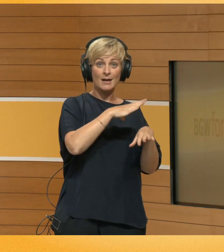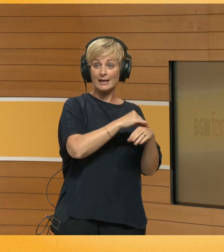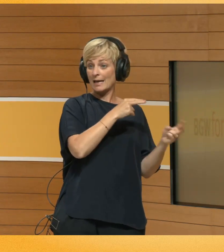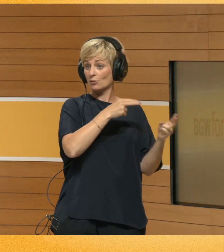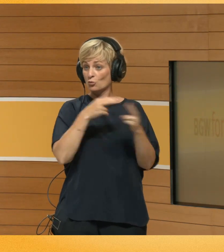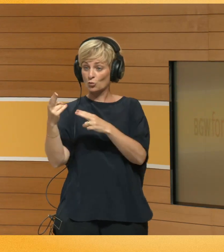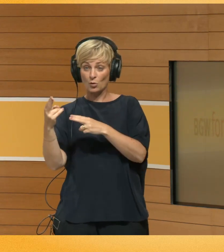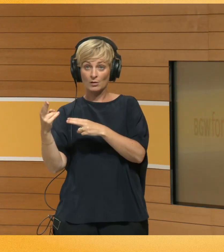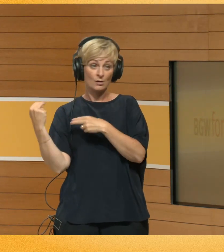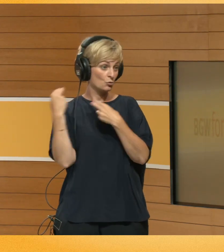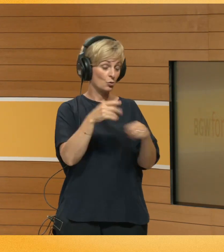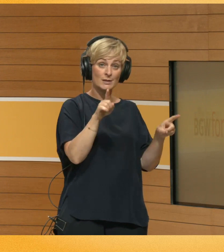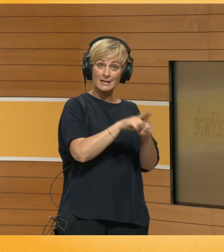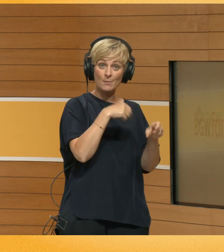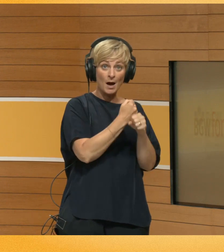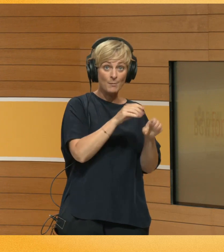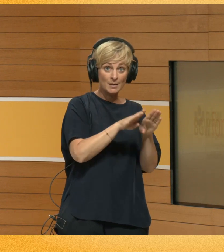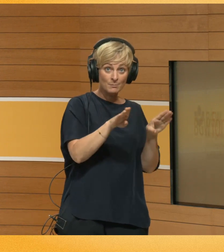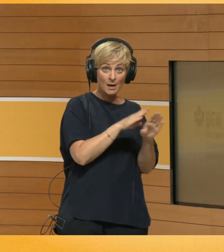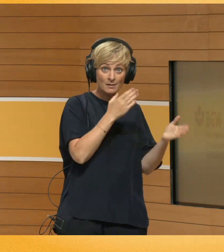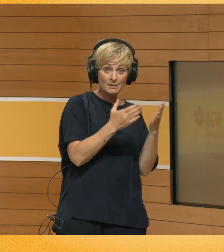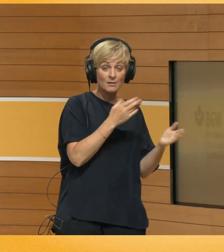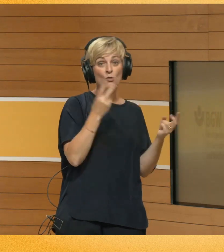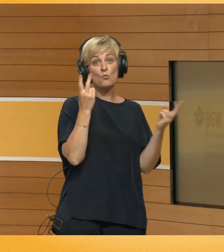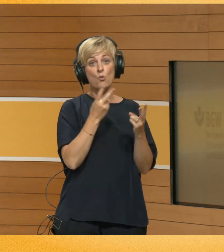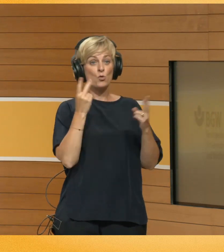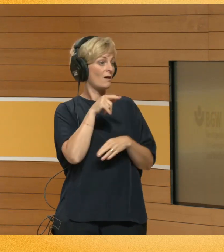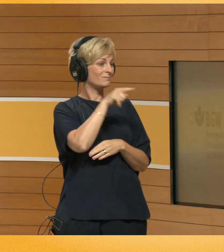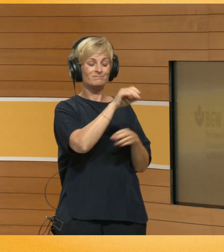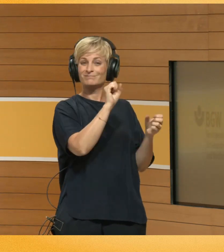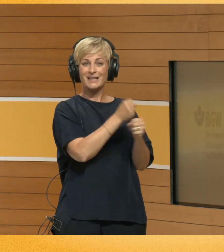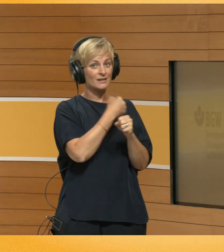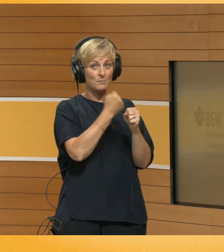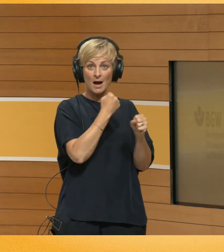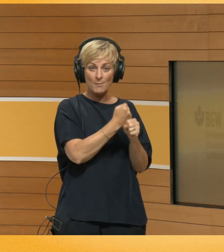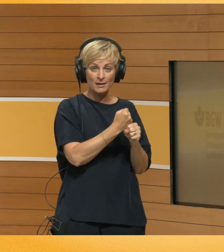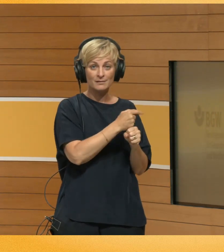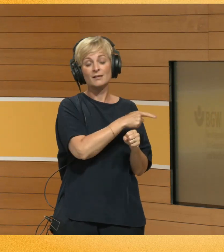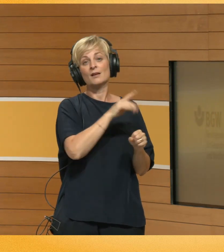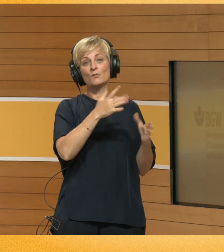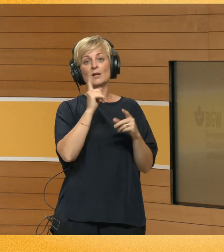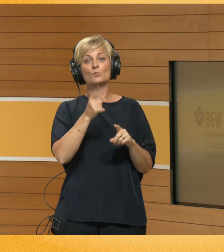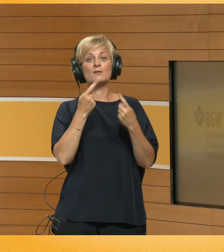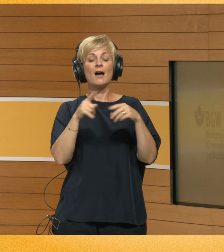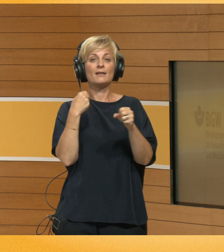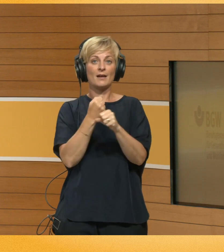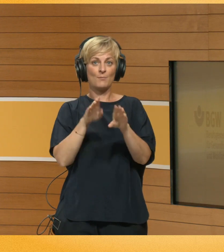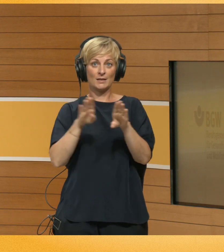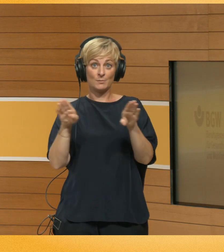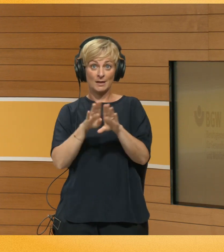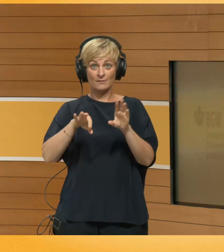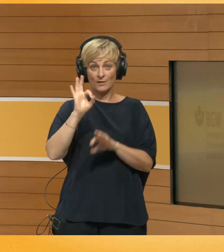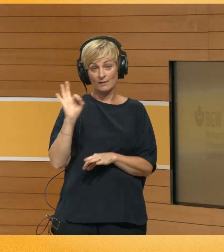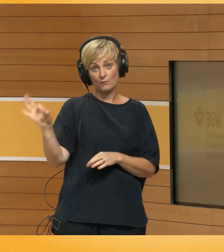they're going back to a place that is modified in a way that can actually prevent them from getting injured again? So these are the questions